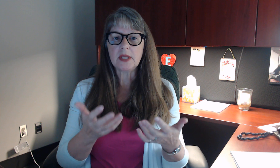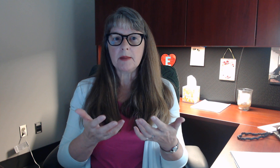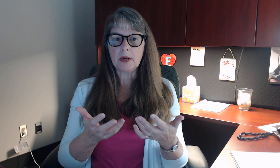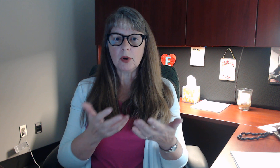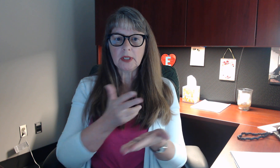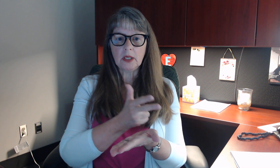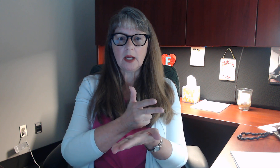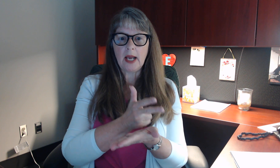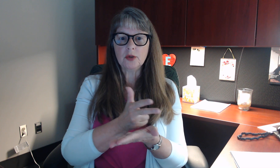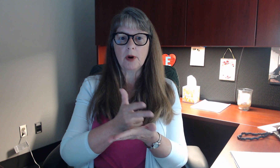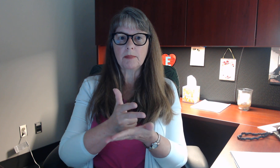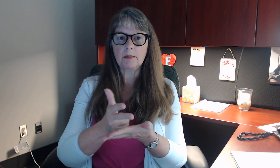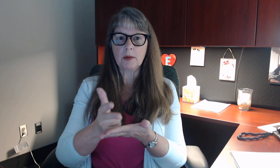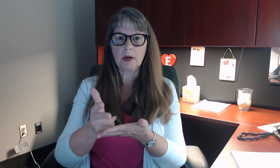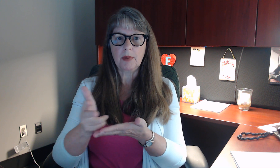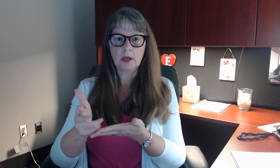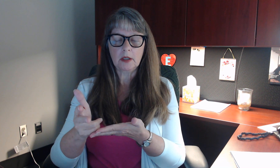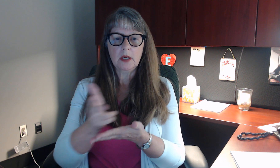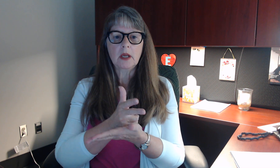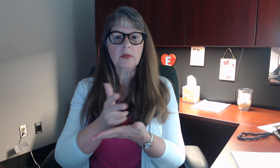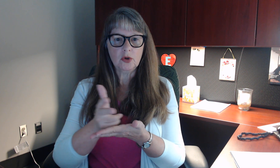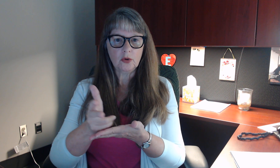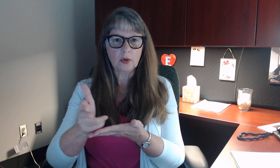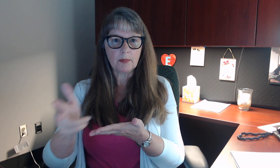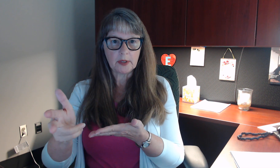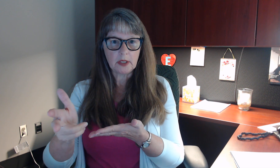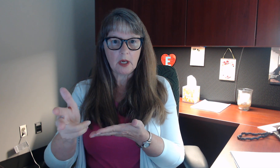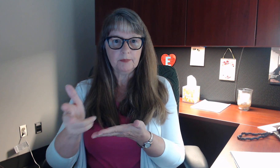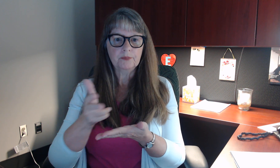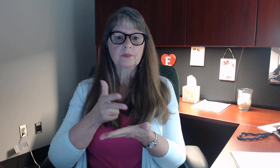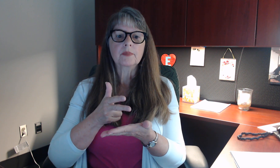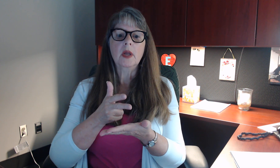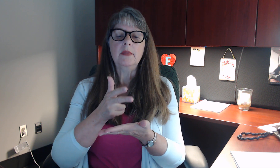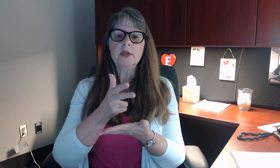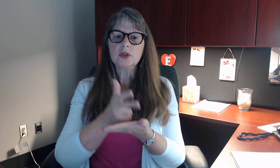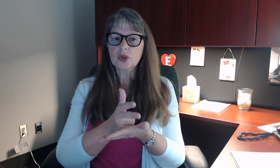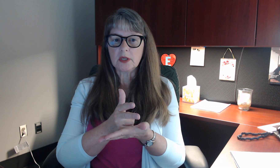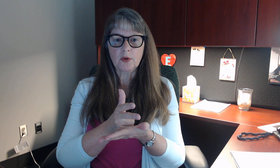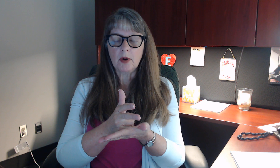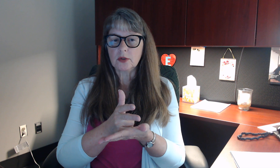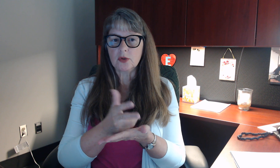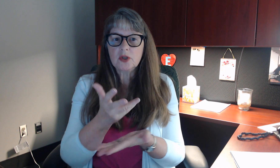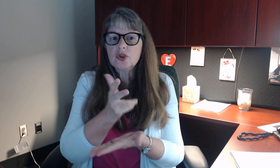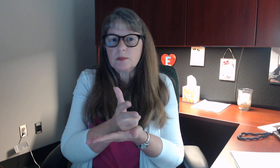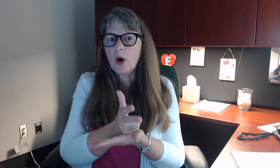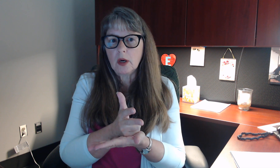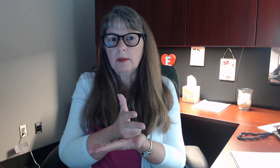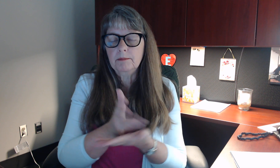in a parking lot, I do park, and then you know you're in a parking lot. And this is just if you're parked on this is just park,